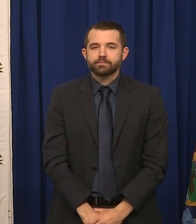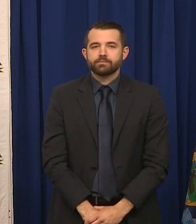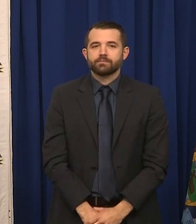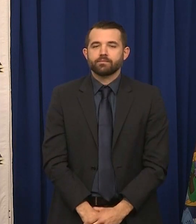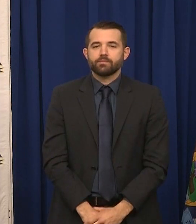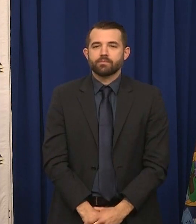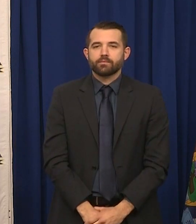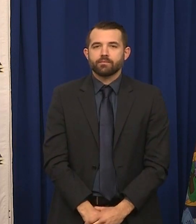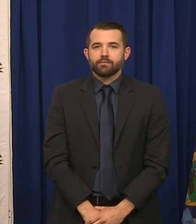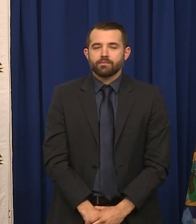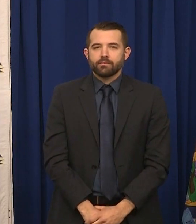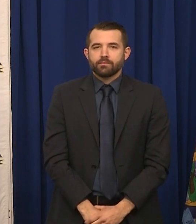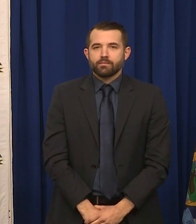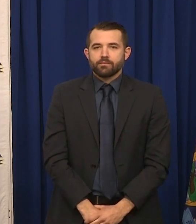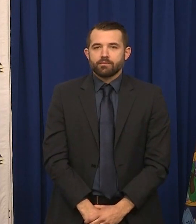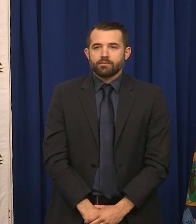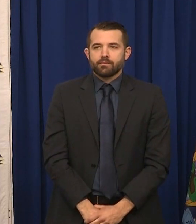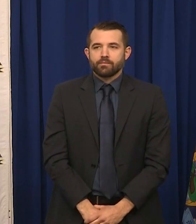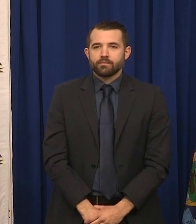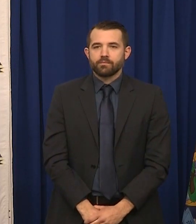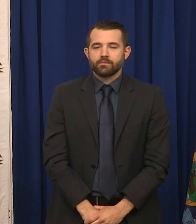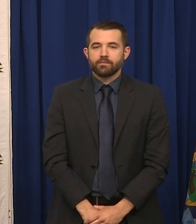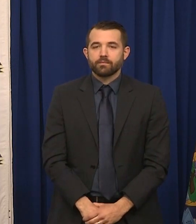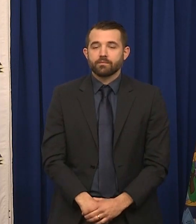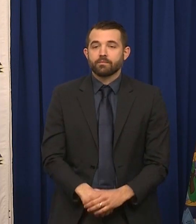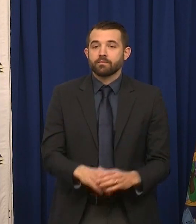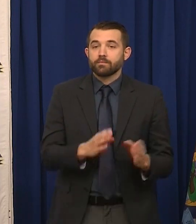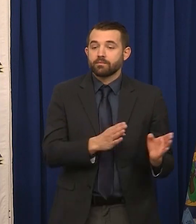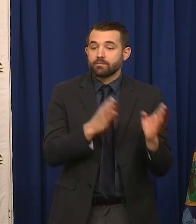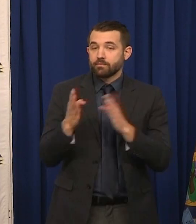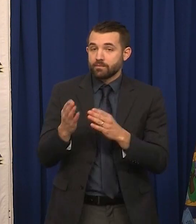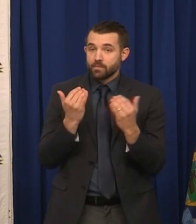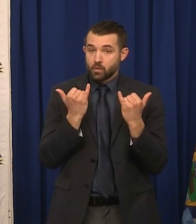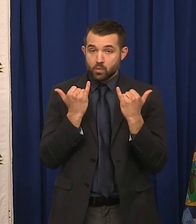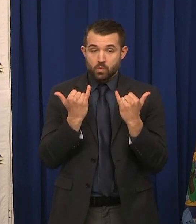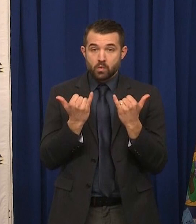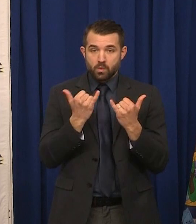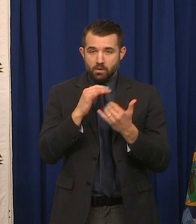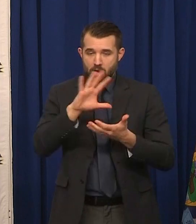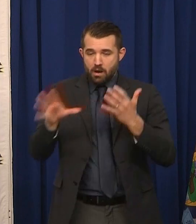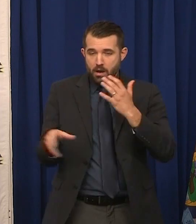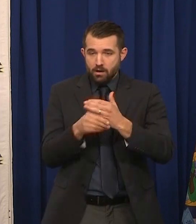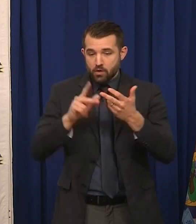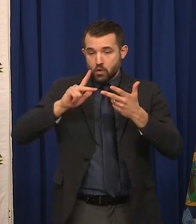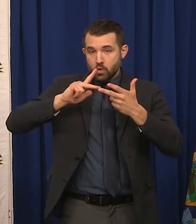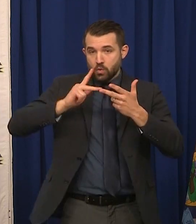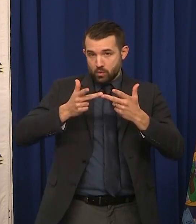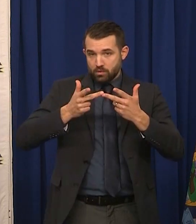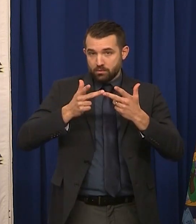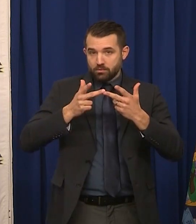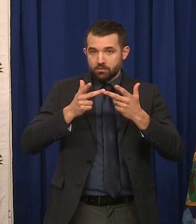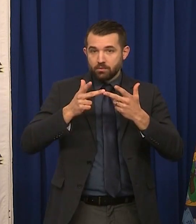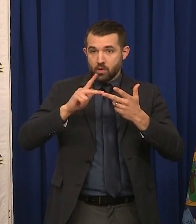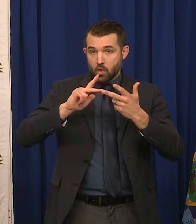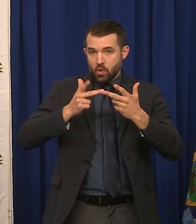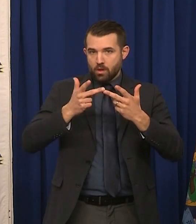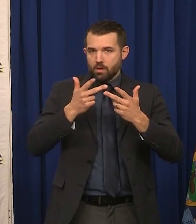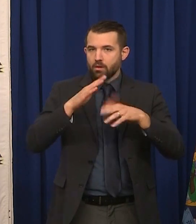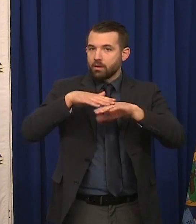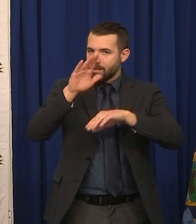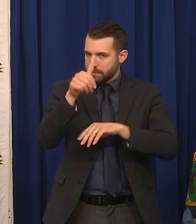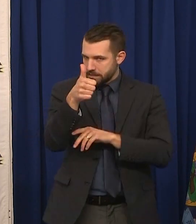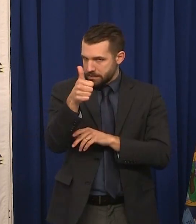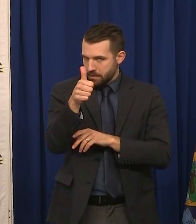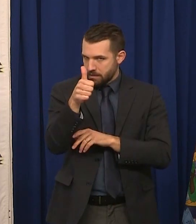I'd also like to note that there are now 3 counties across the state that have more than 10 cases.